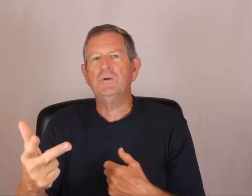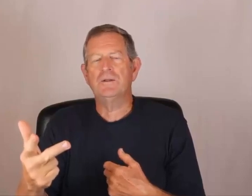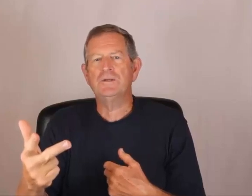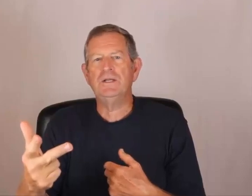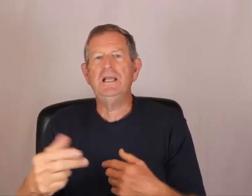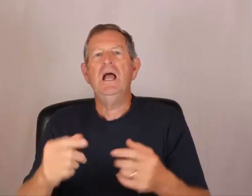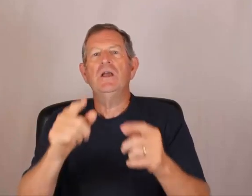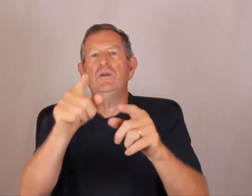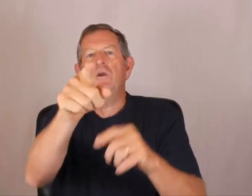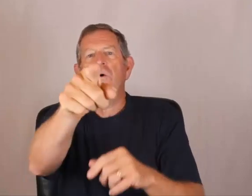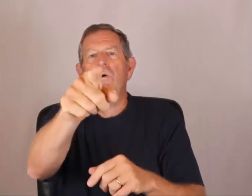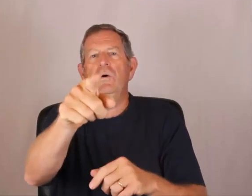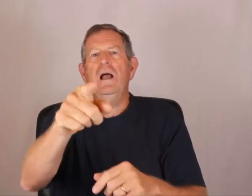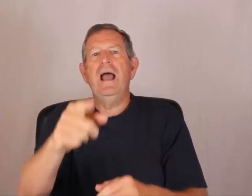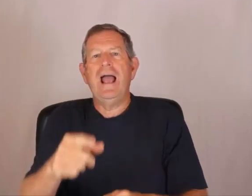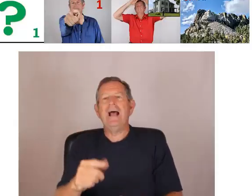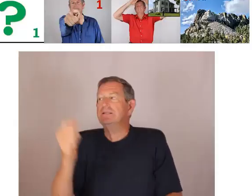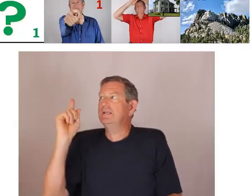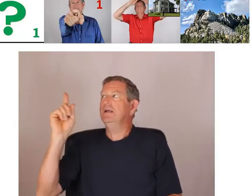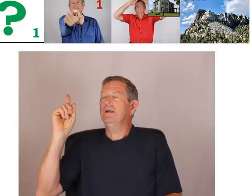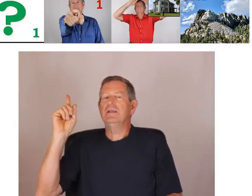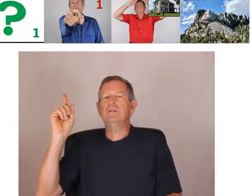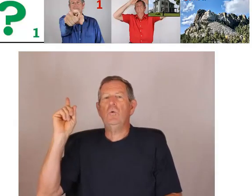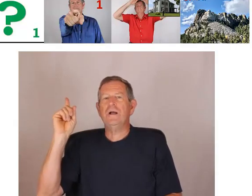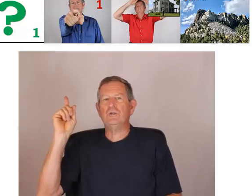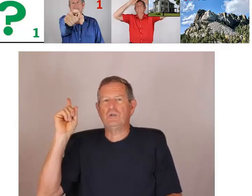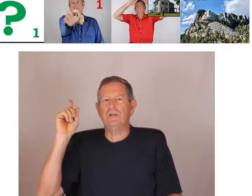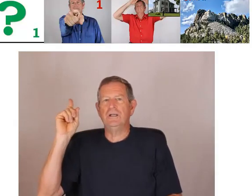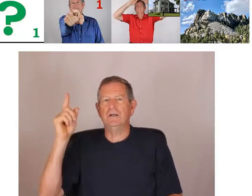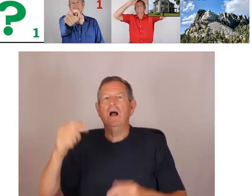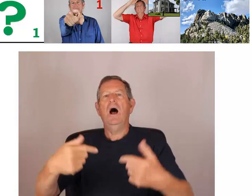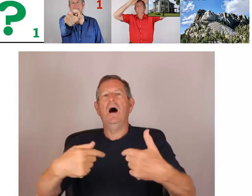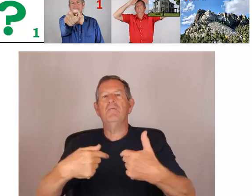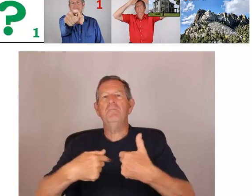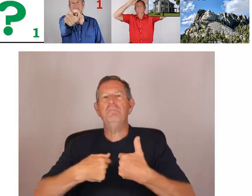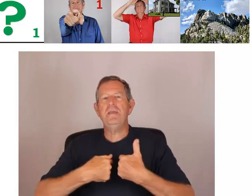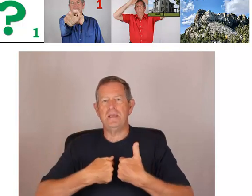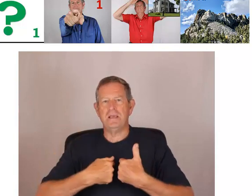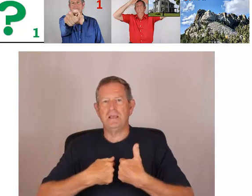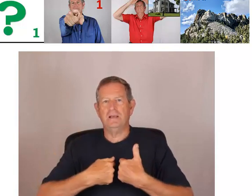or the city. You ask this question here of me.